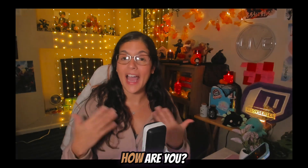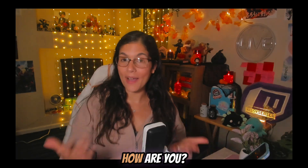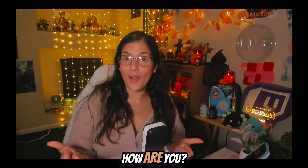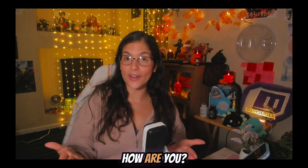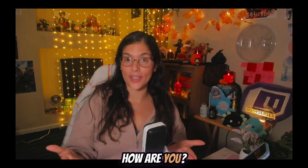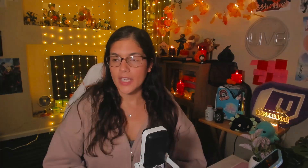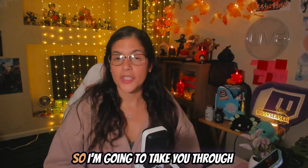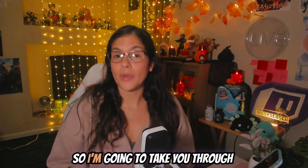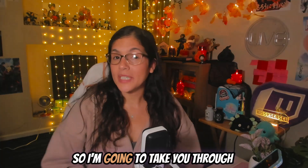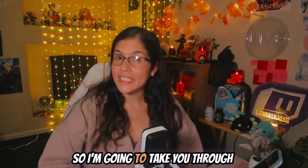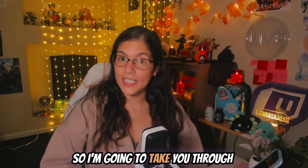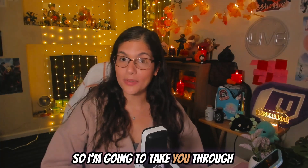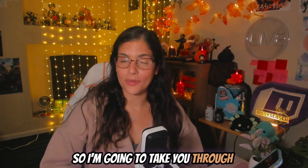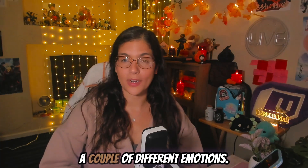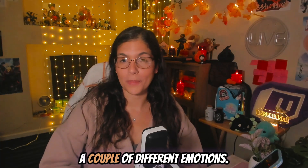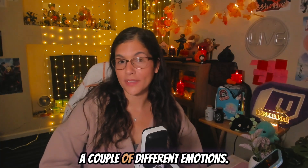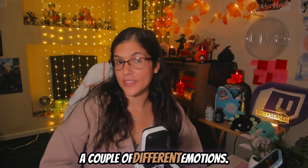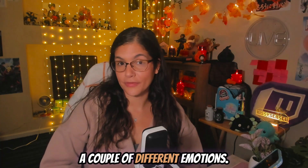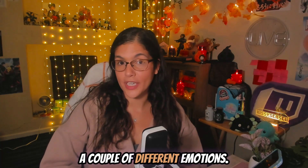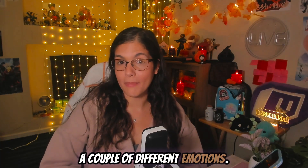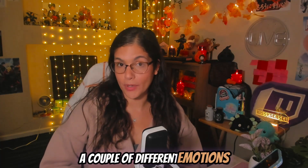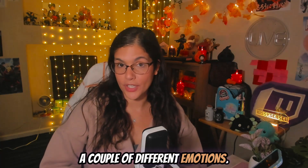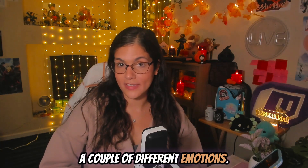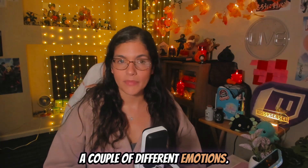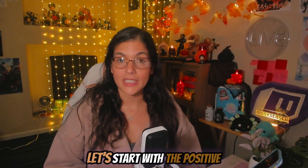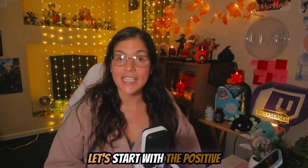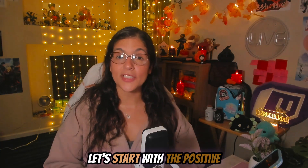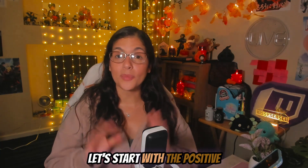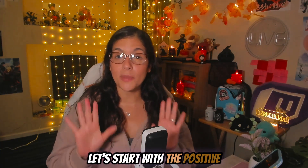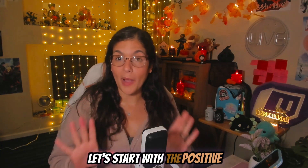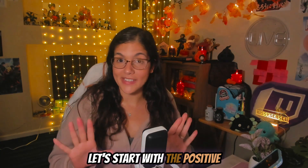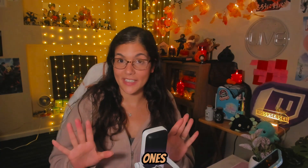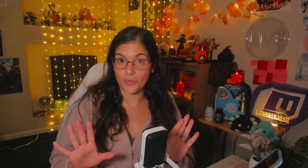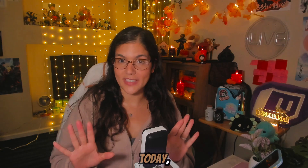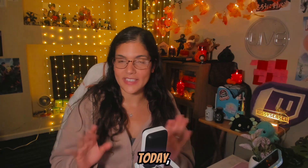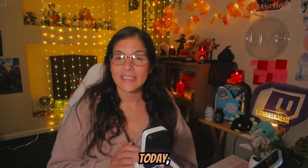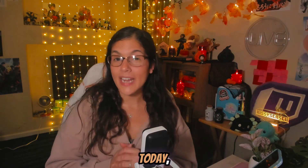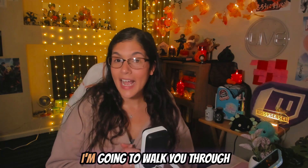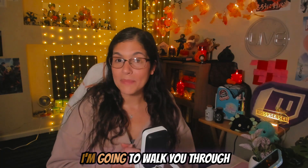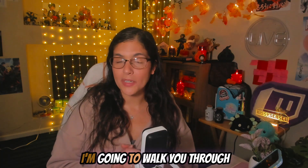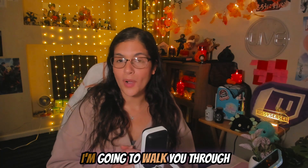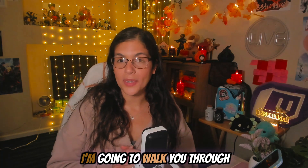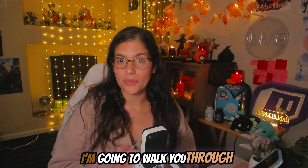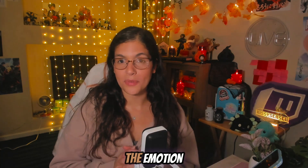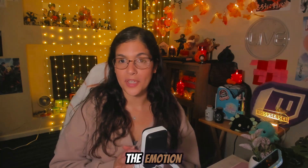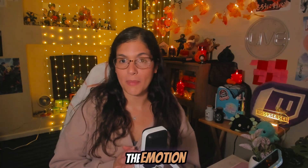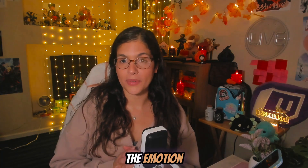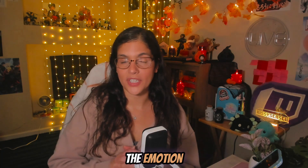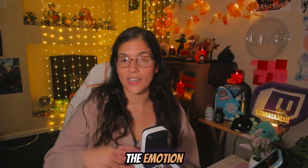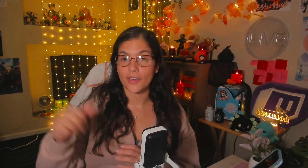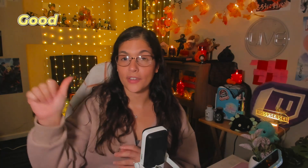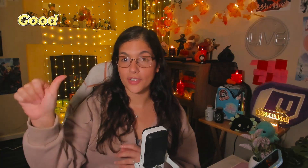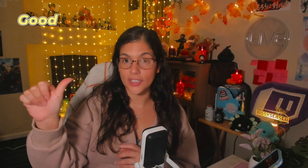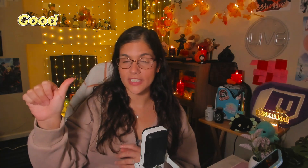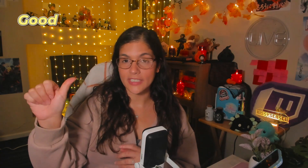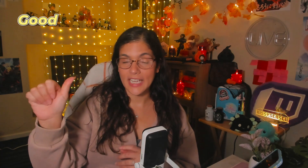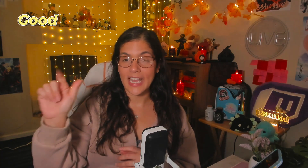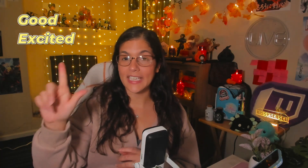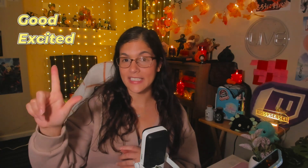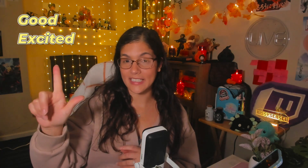are you? So I'm going to take you through a couple of different emotions. Let's start with the positive ones. Today, I'm going to walk you through the emotion good,